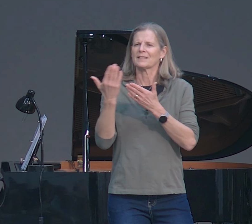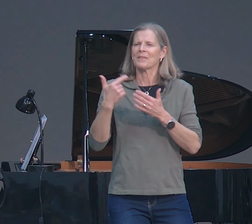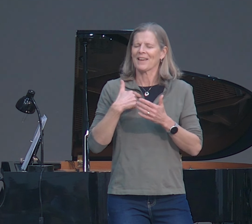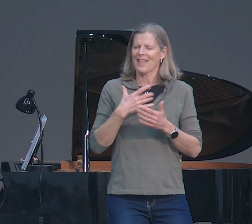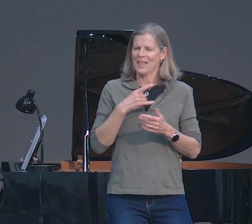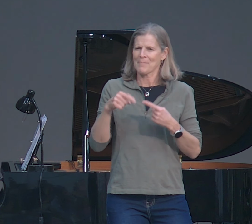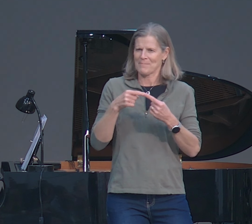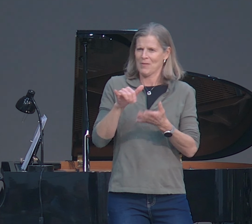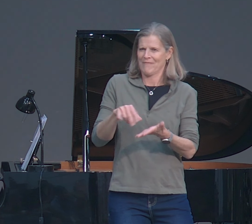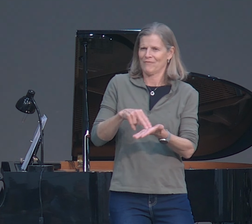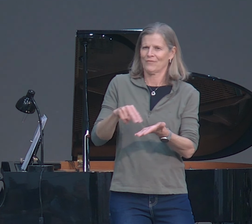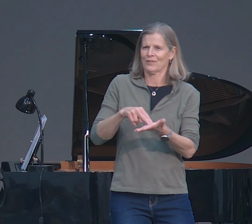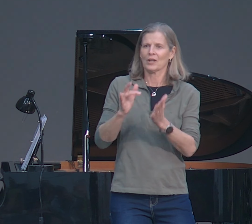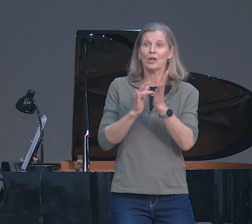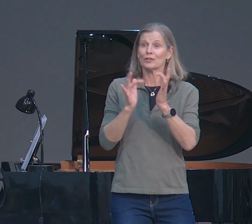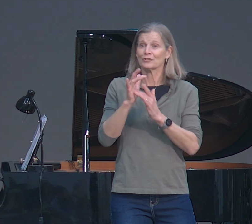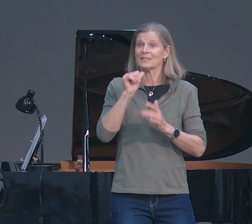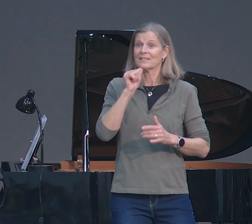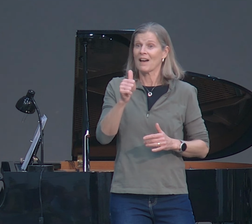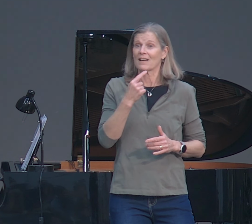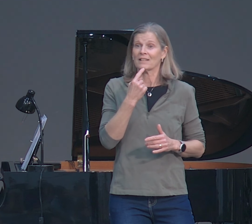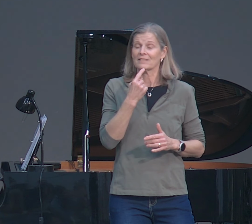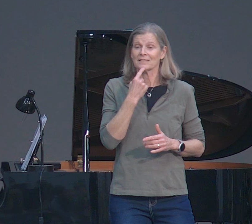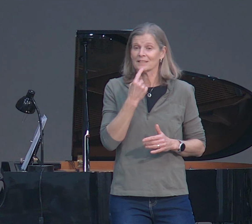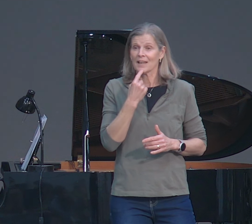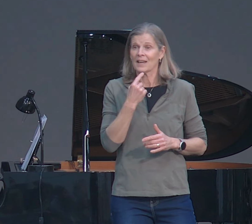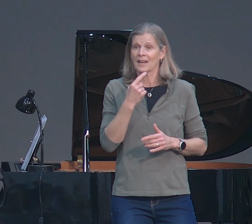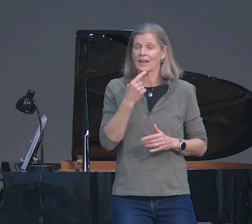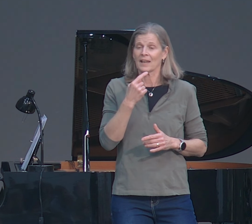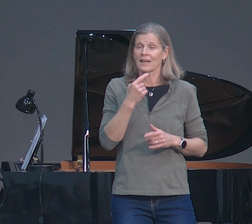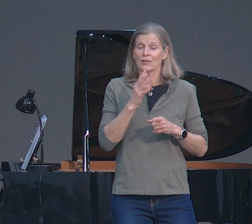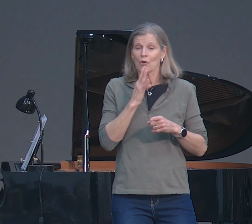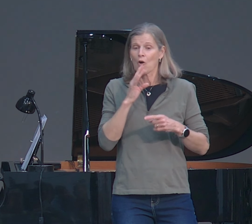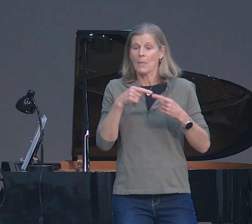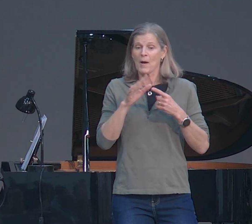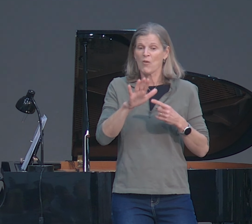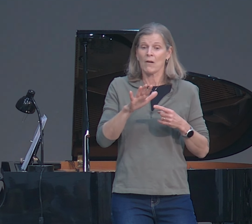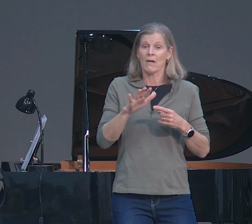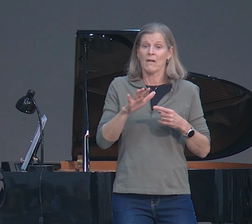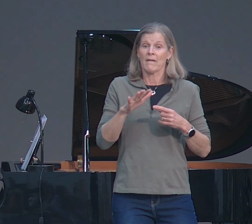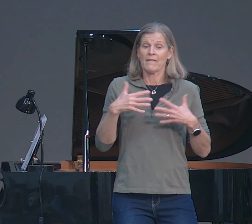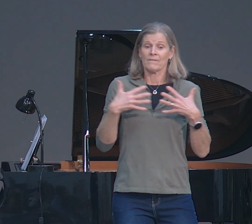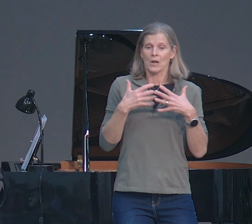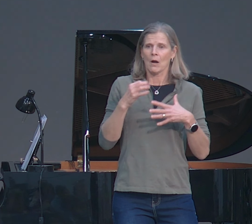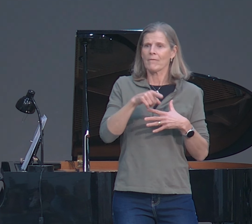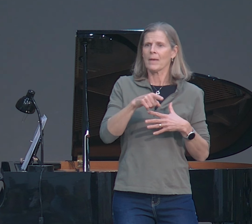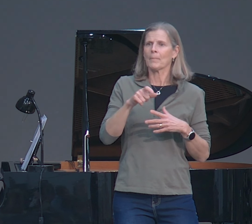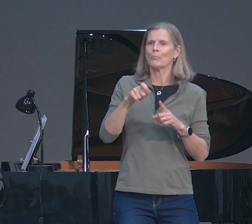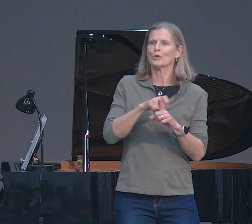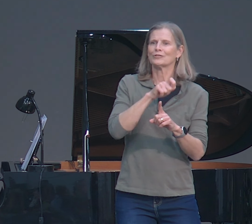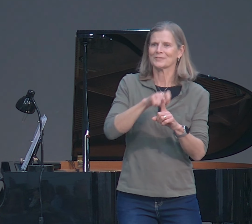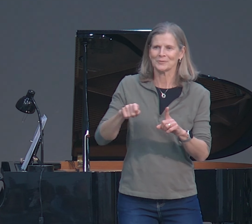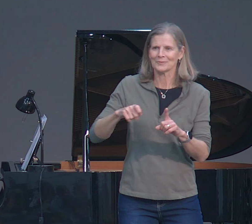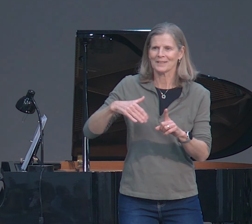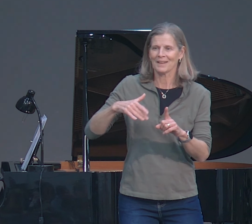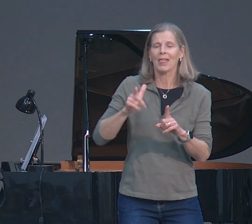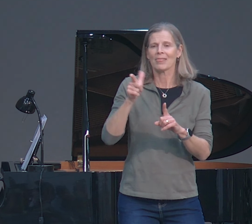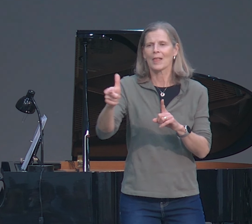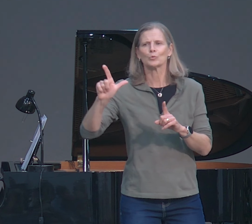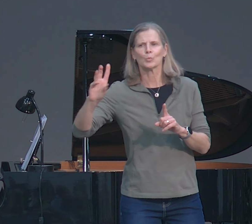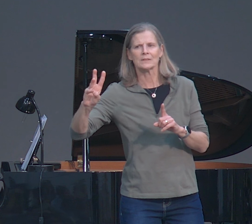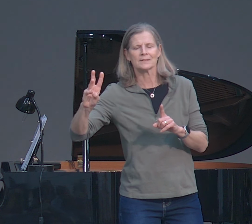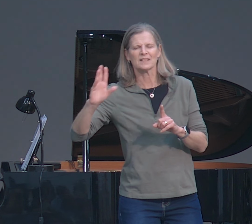that Jesus does not speak about their fear of being persecuted yet. He does that later in verse 26. We're actually going to look